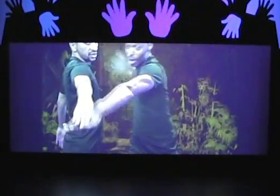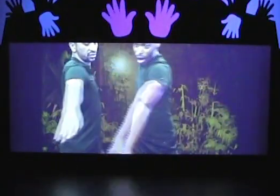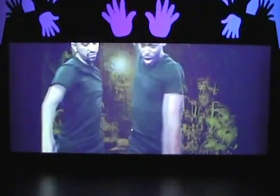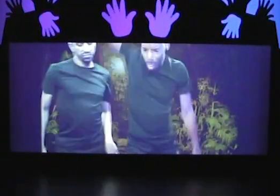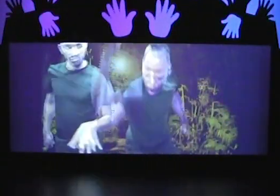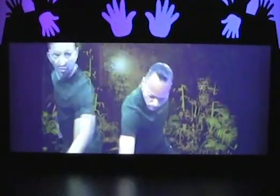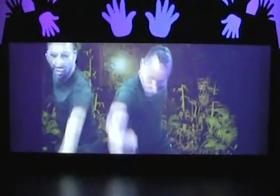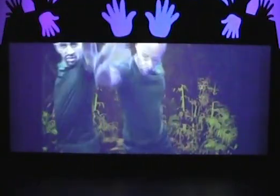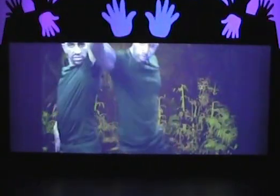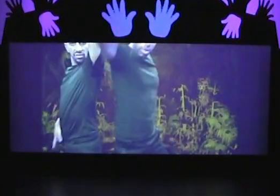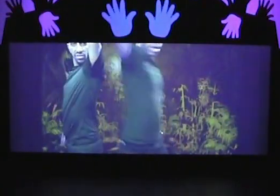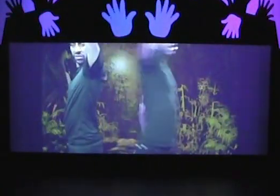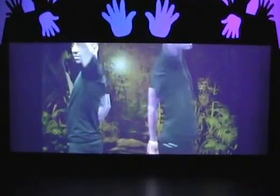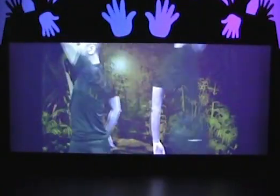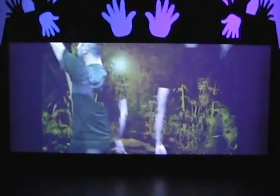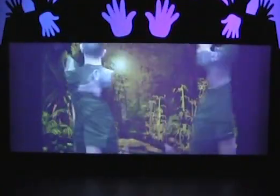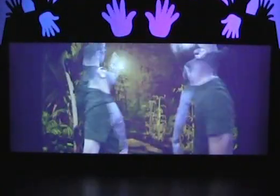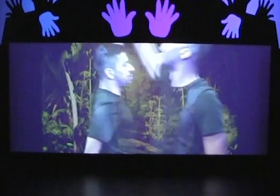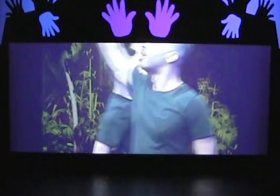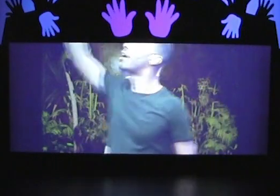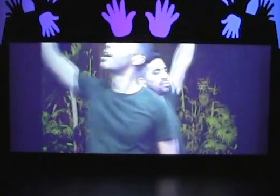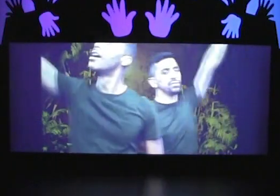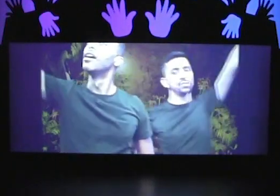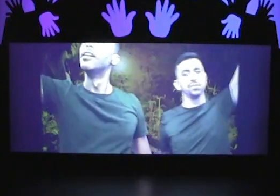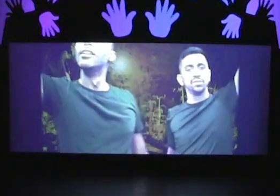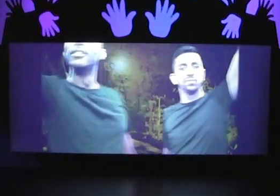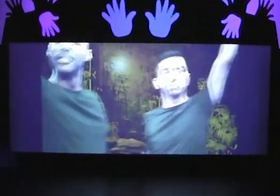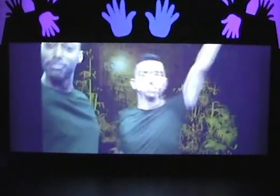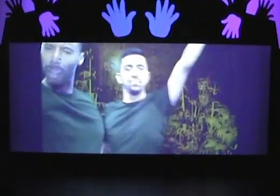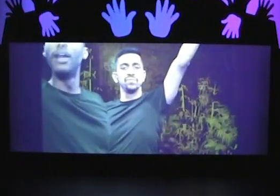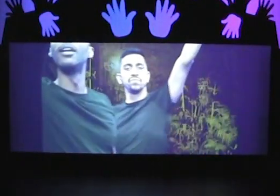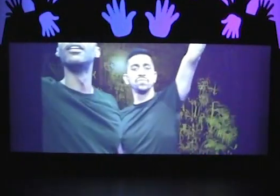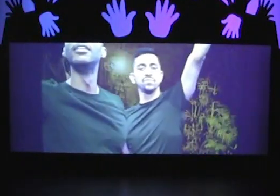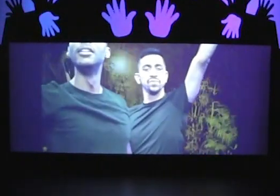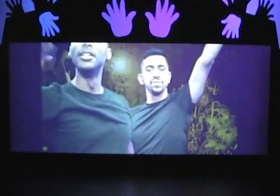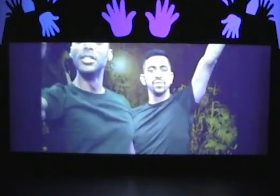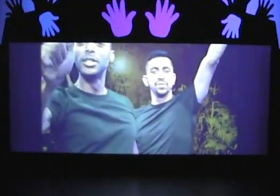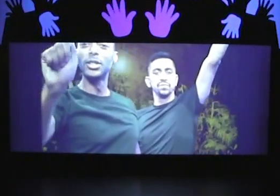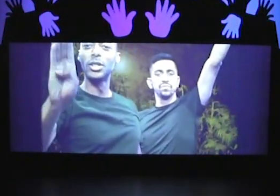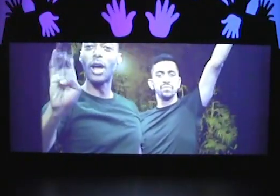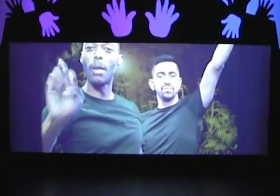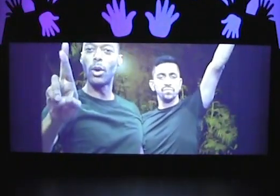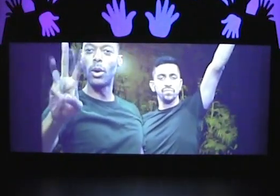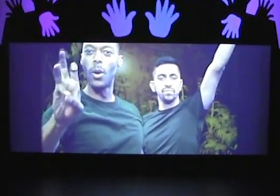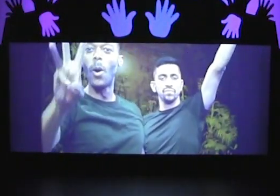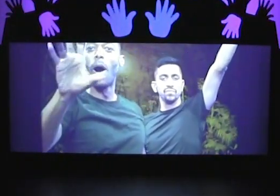He left it dead, and with his head, he went galluffing back. And hast thou slain the